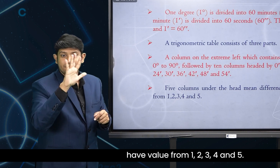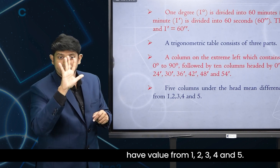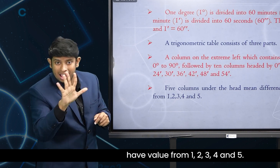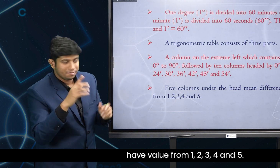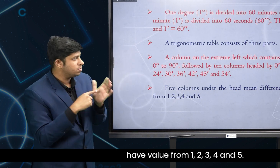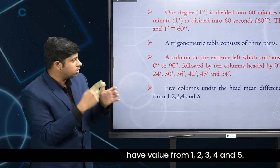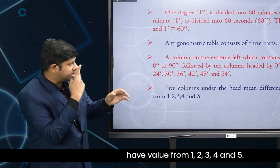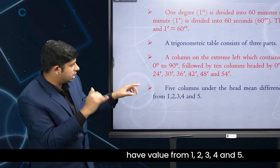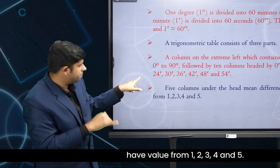5.